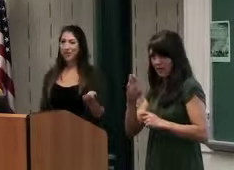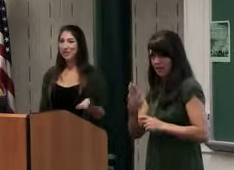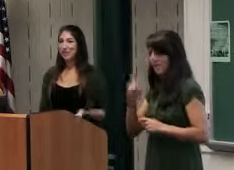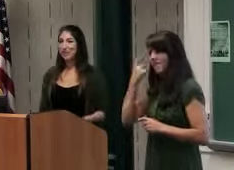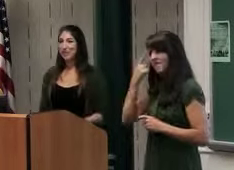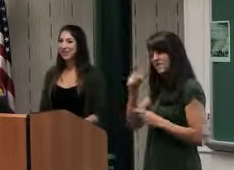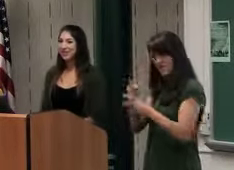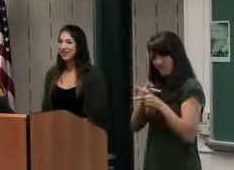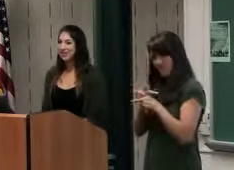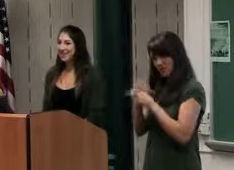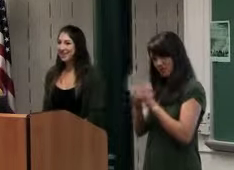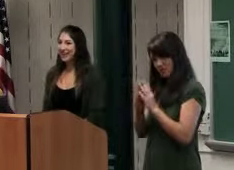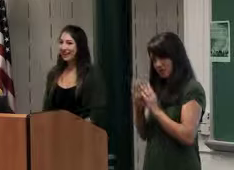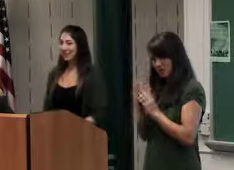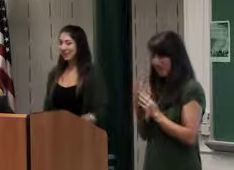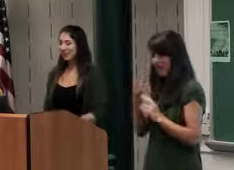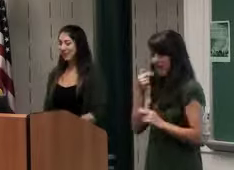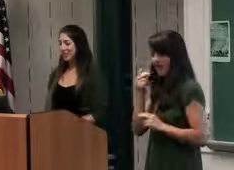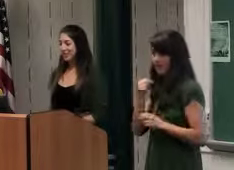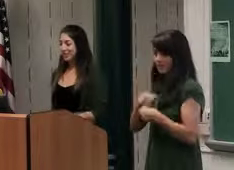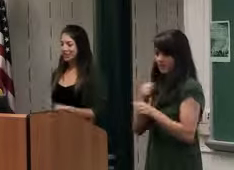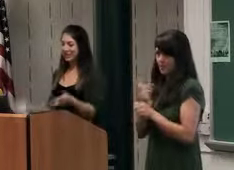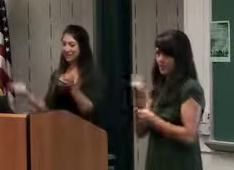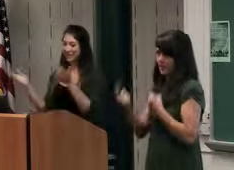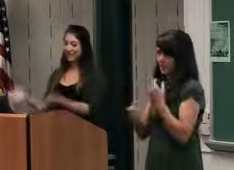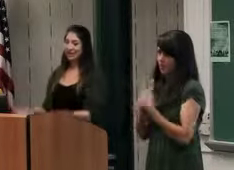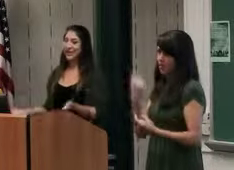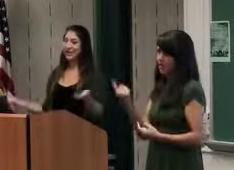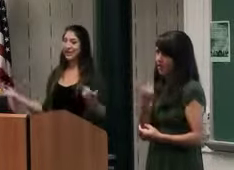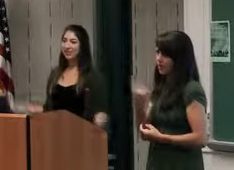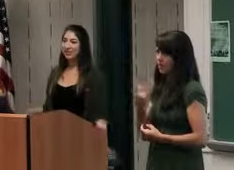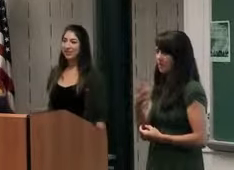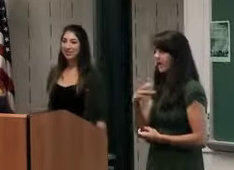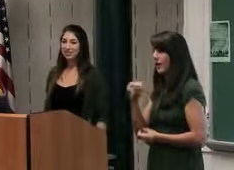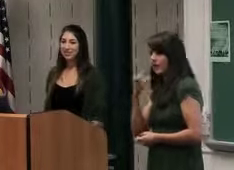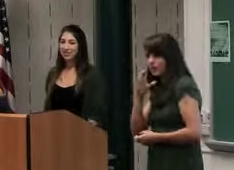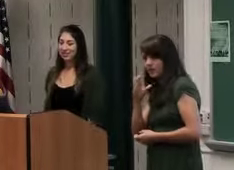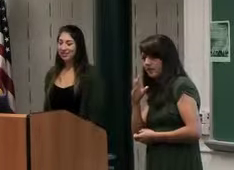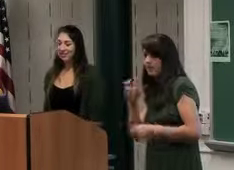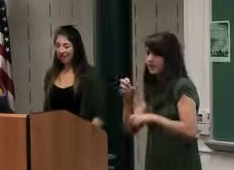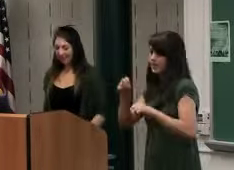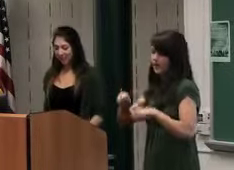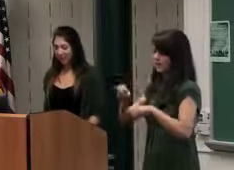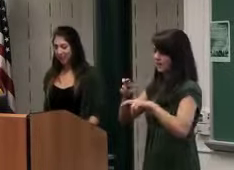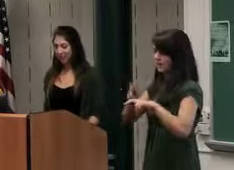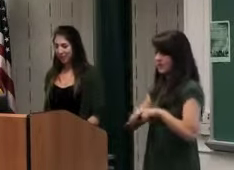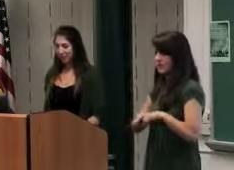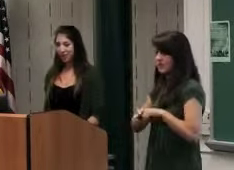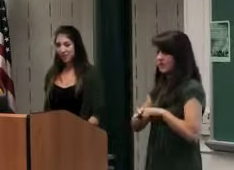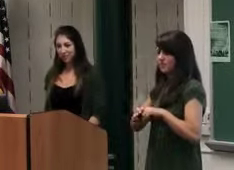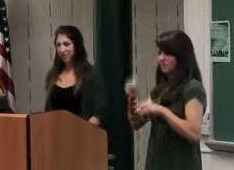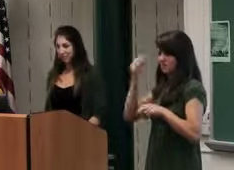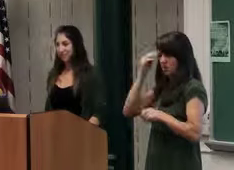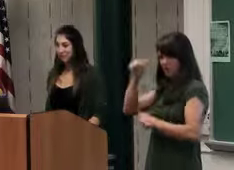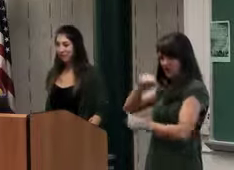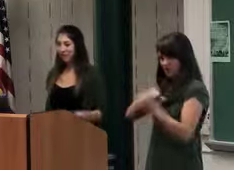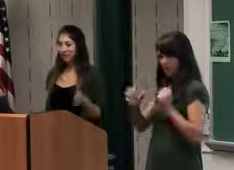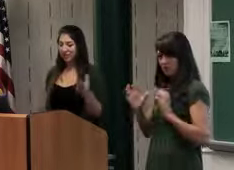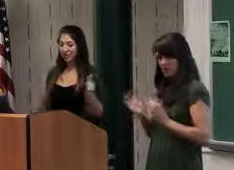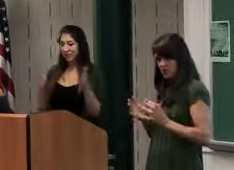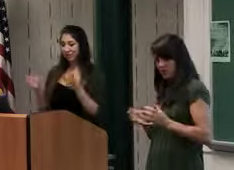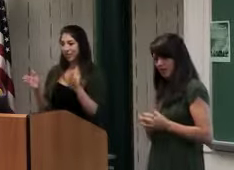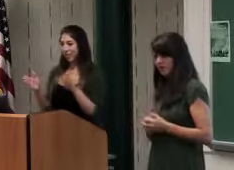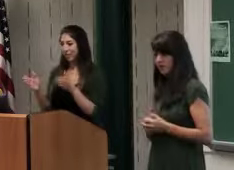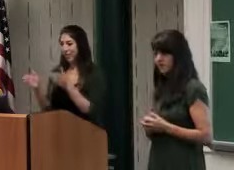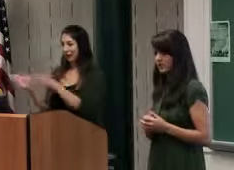would always make us popcorn and other drinks, and we just could sit down and really get to know each other on